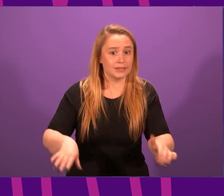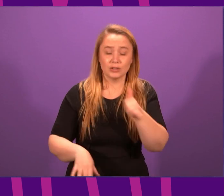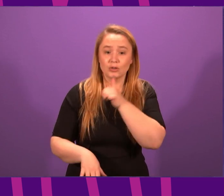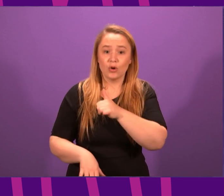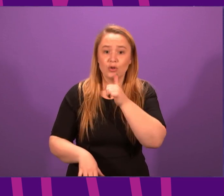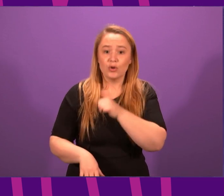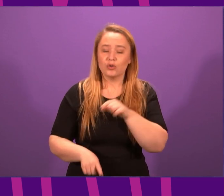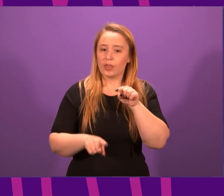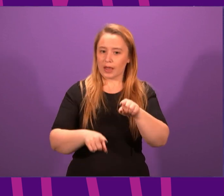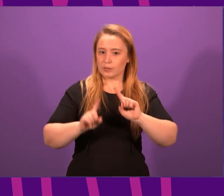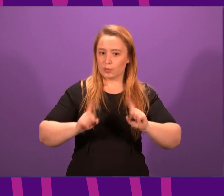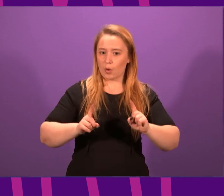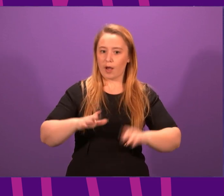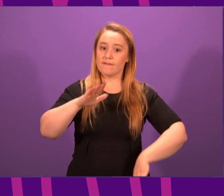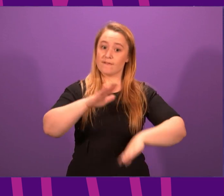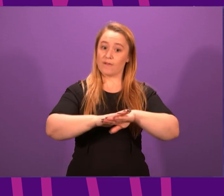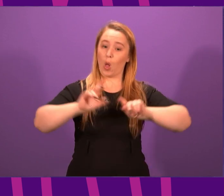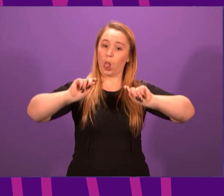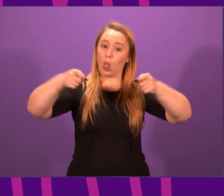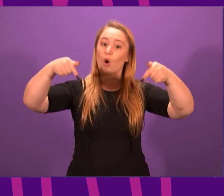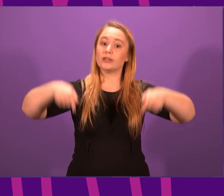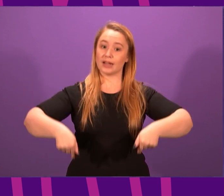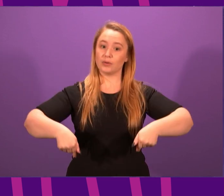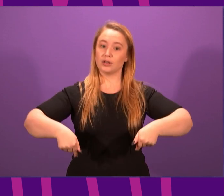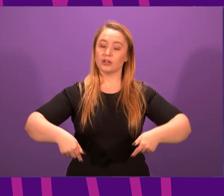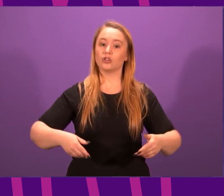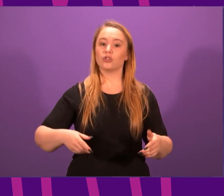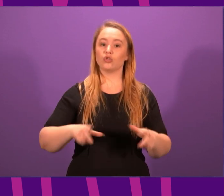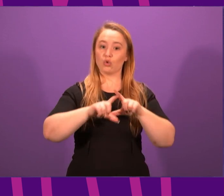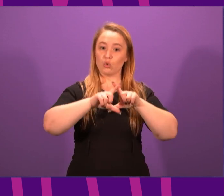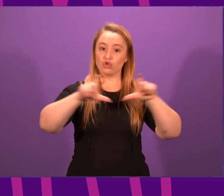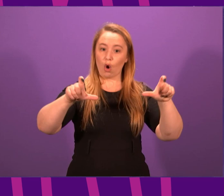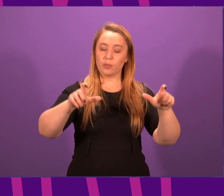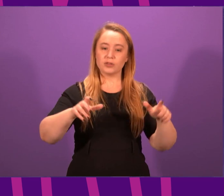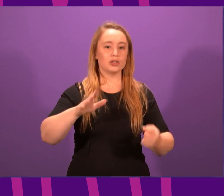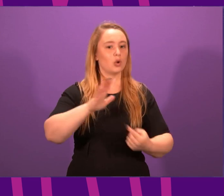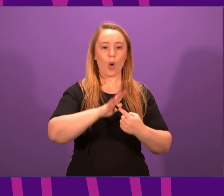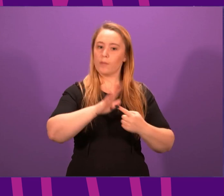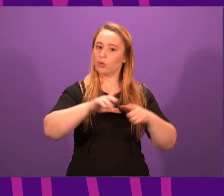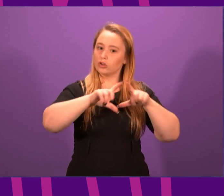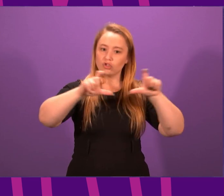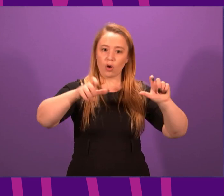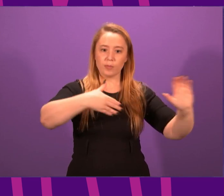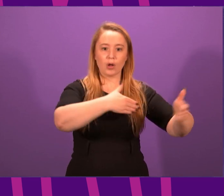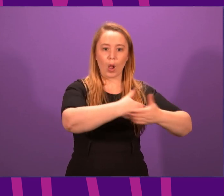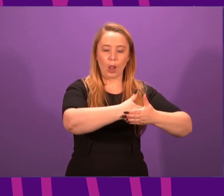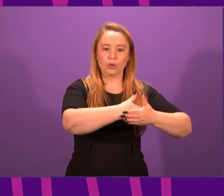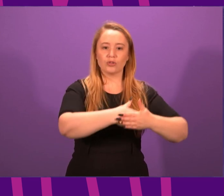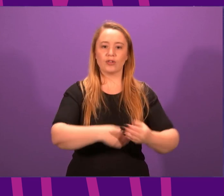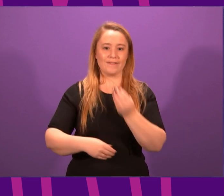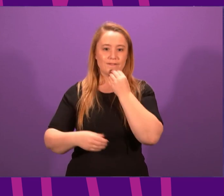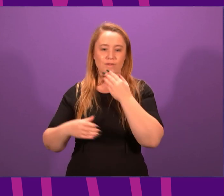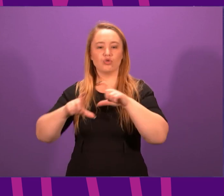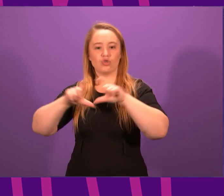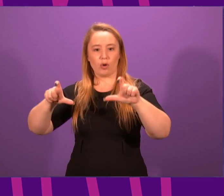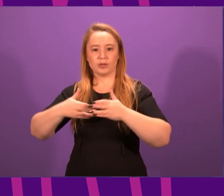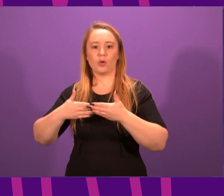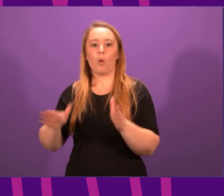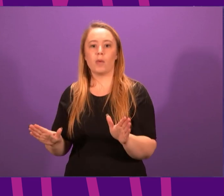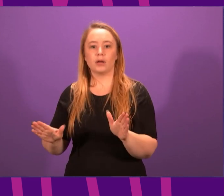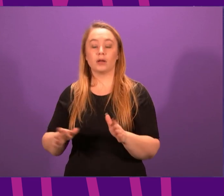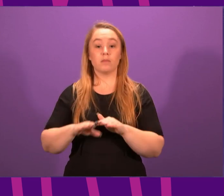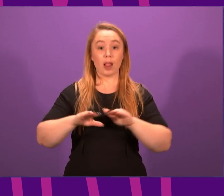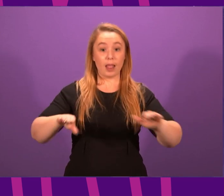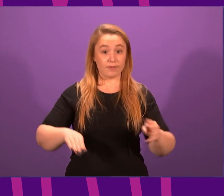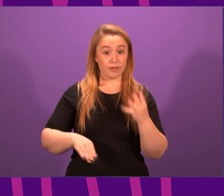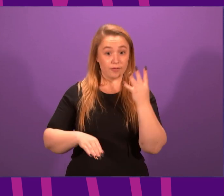envisages something closer to a full lockdown. For example, non-essential shops would close at that level. However, even at level 4, up